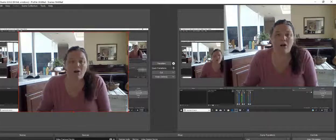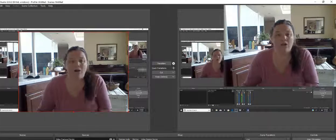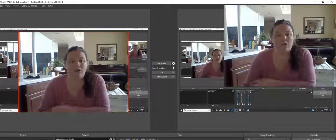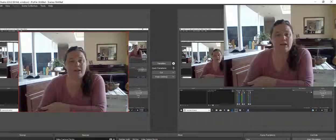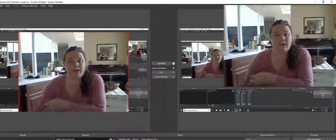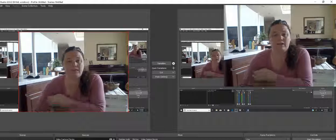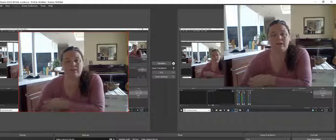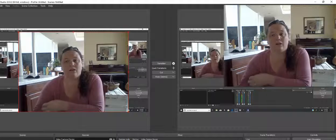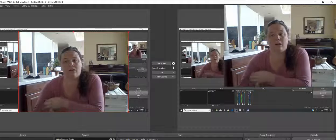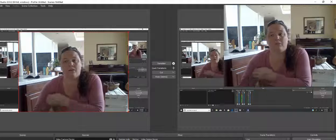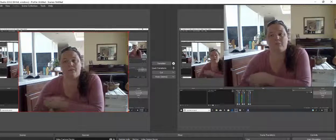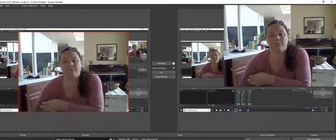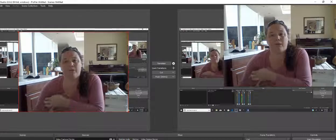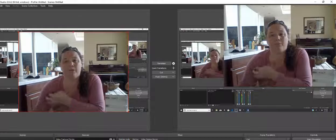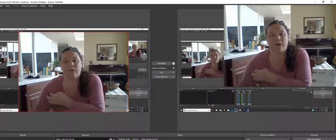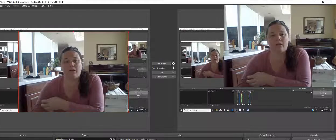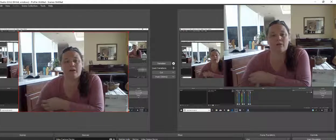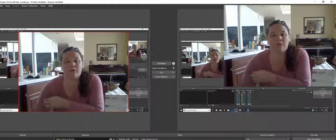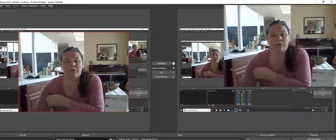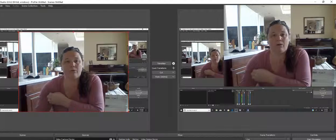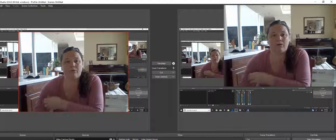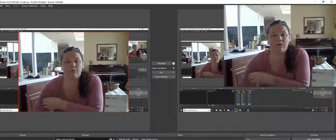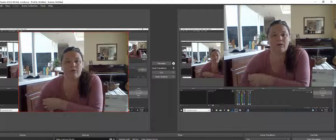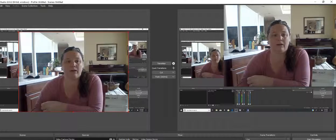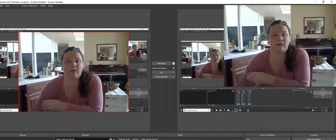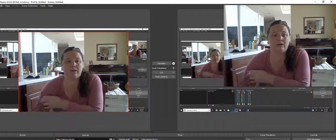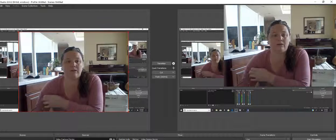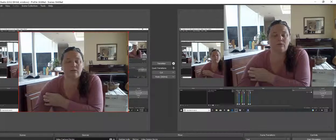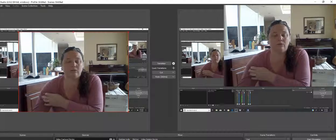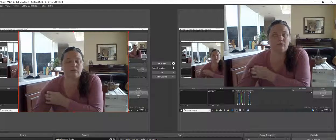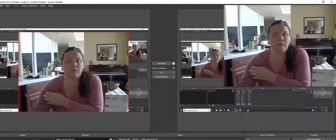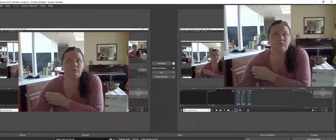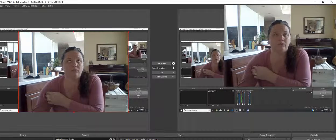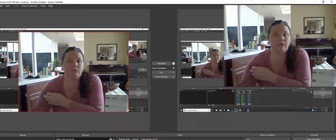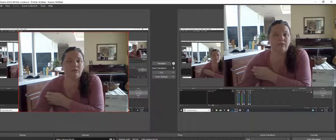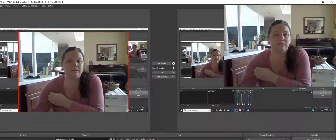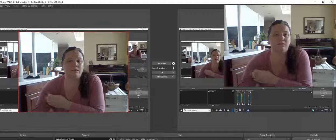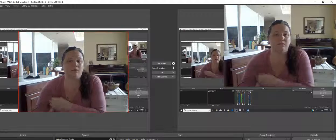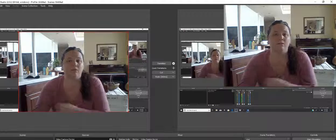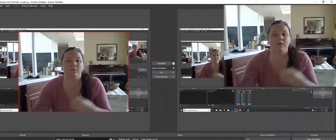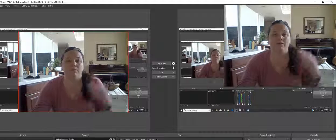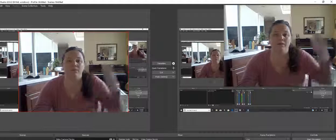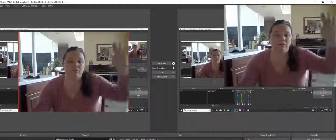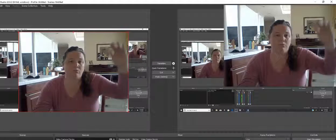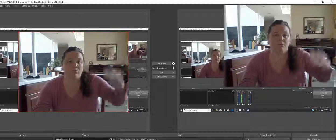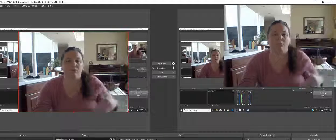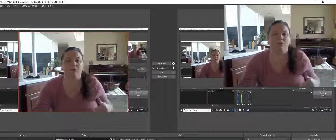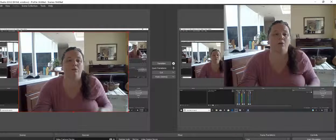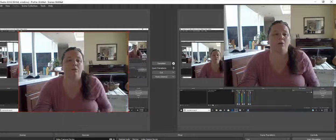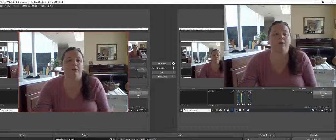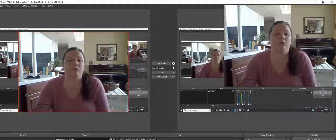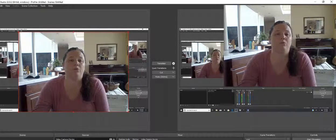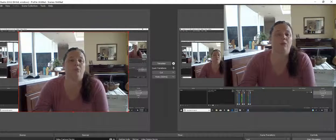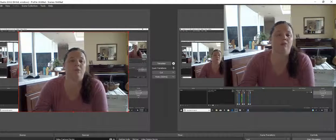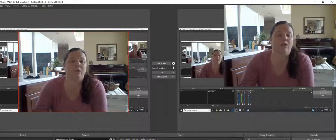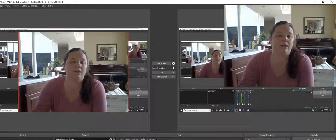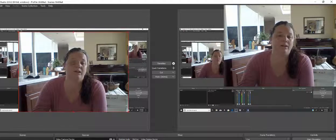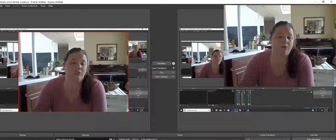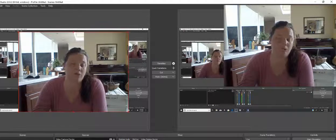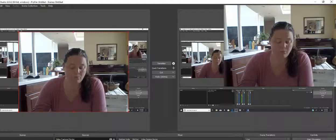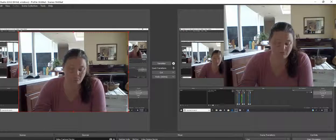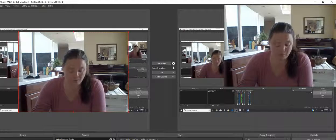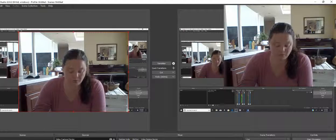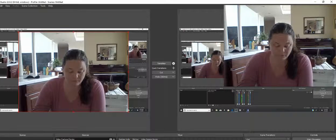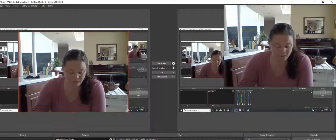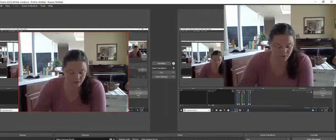Remember our holidays. I'm not going to go through all those right now because I don't have the list in front of me, but just go back and look through all those holidays